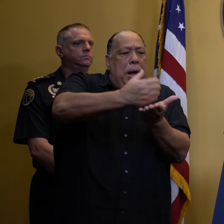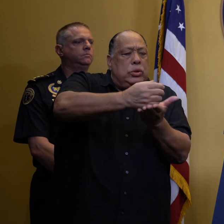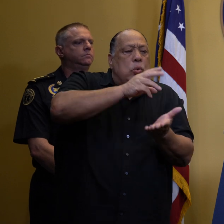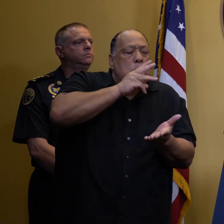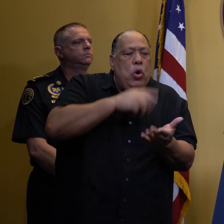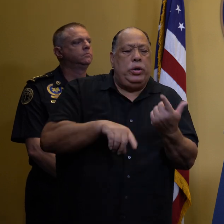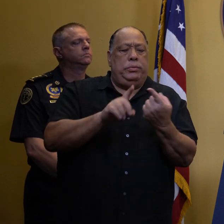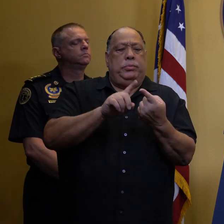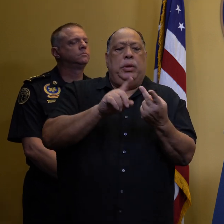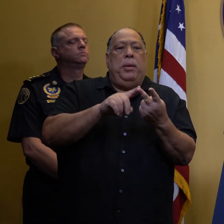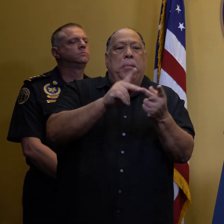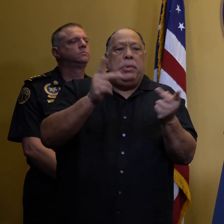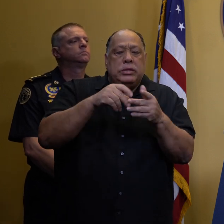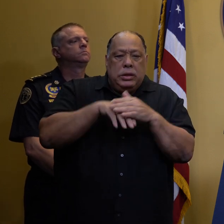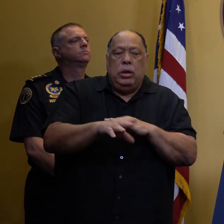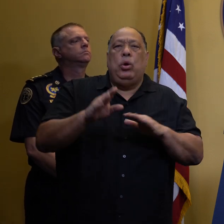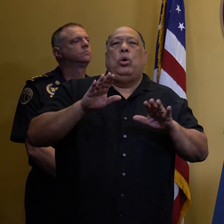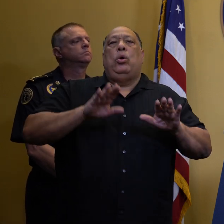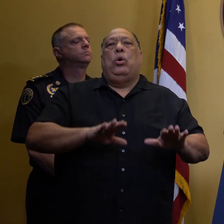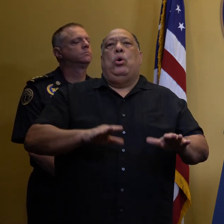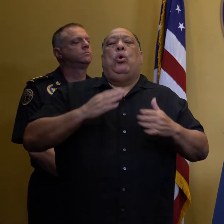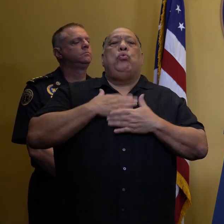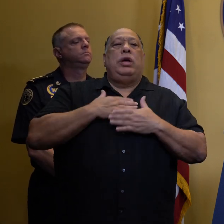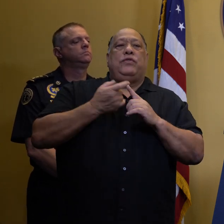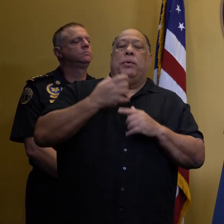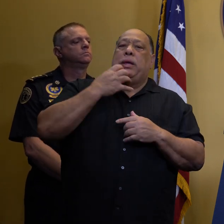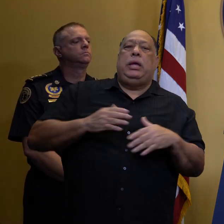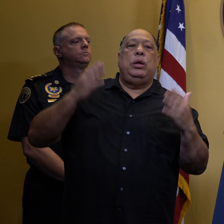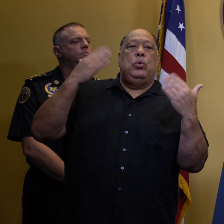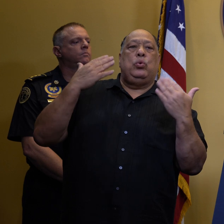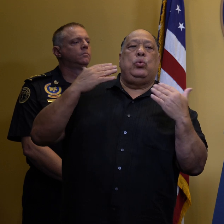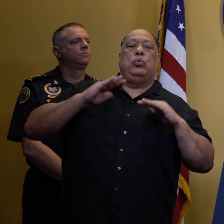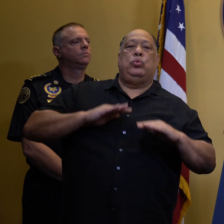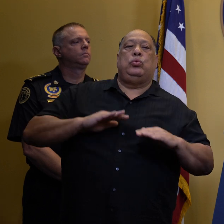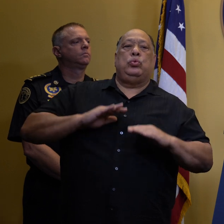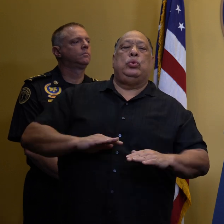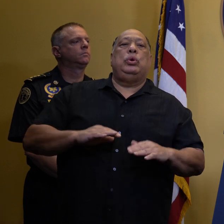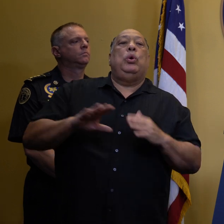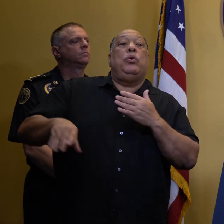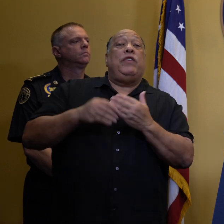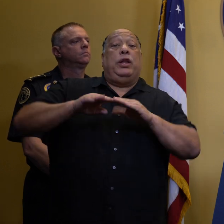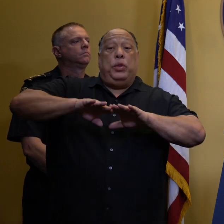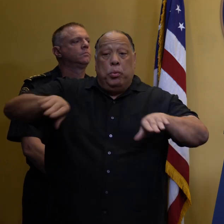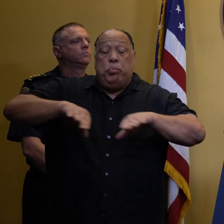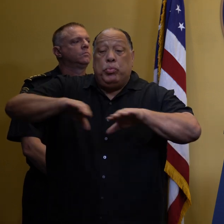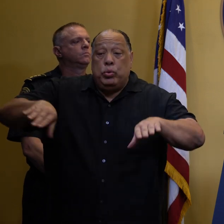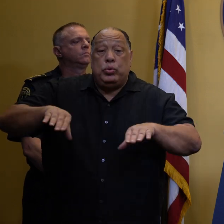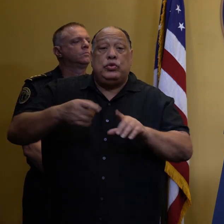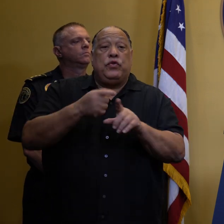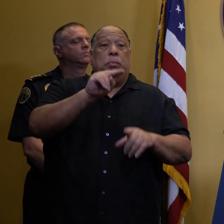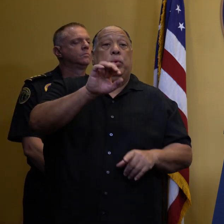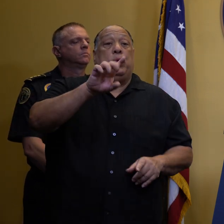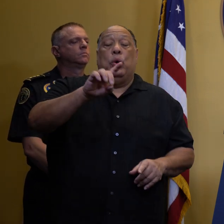water, places you can go in and get a brief respite from the heat and cool down. We've added the pools and our aquatics from